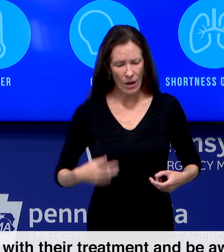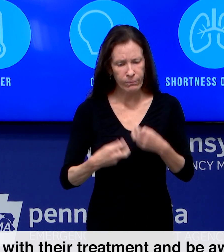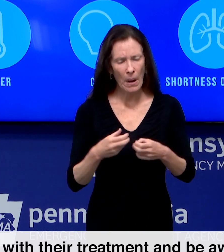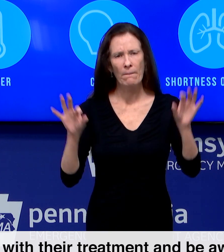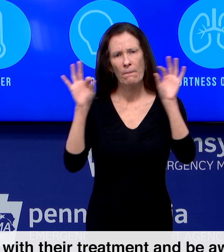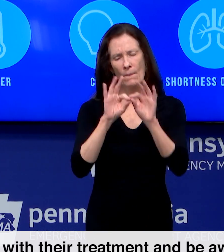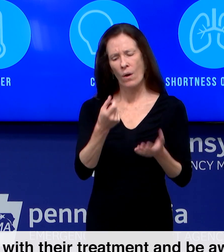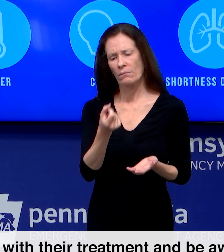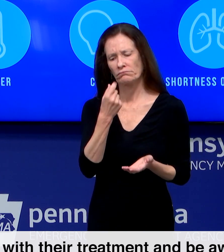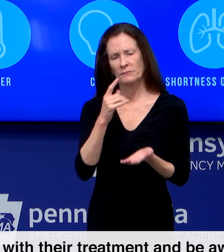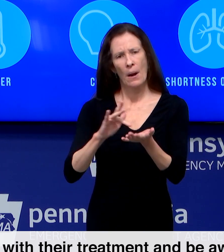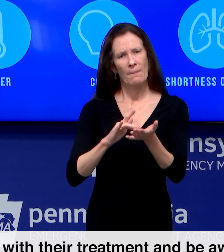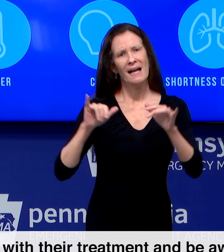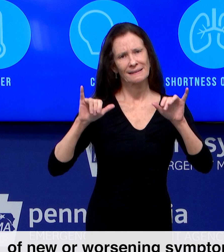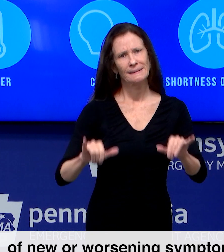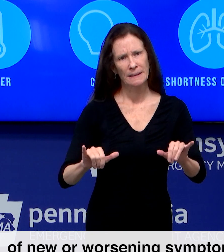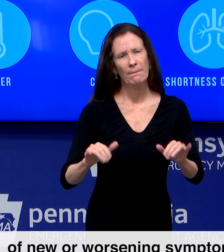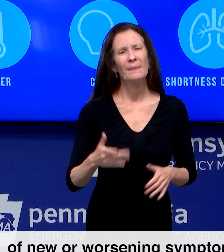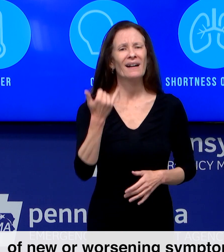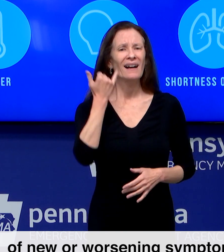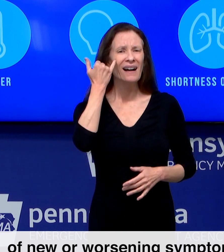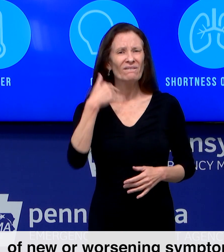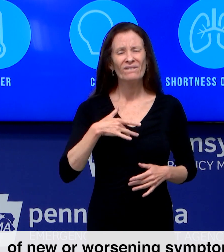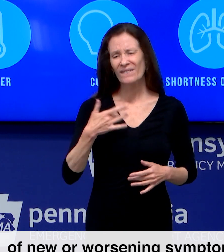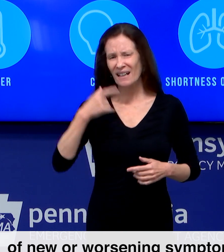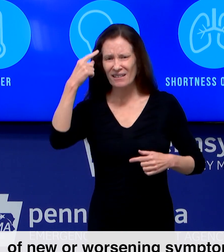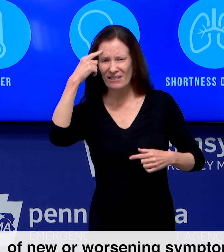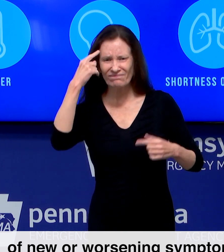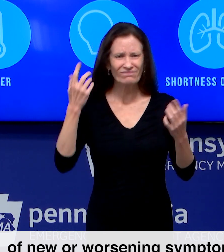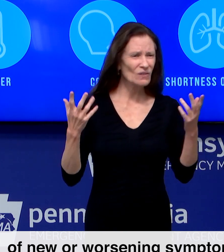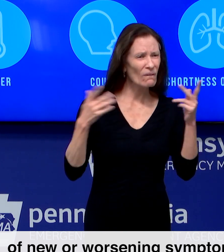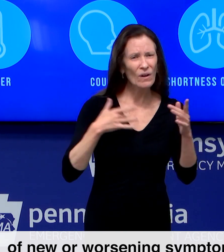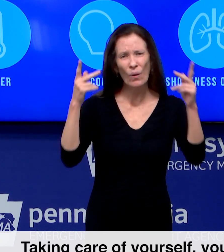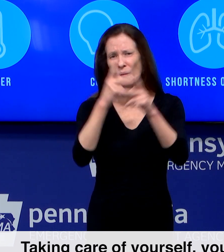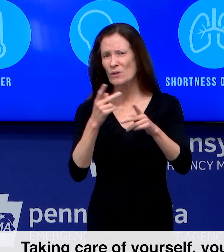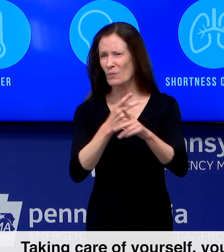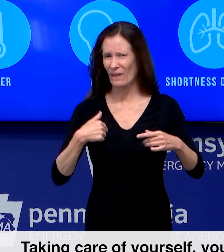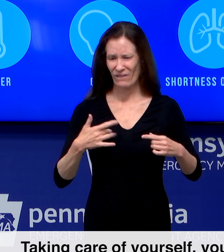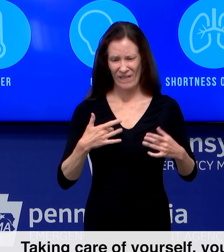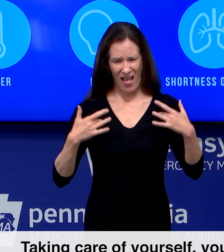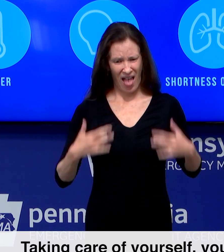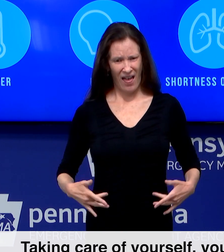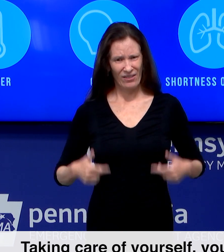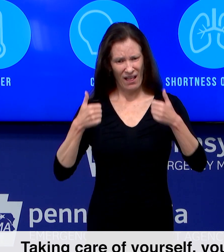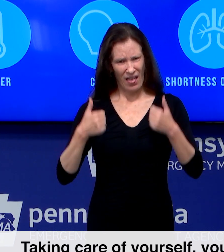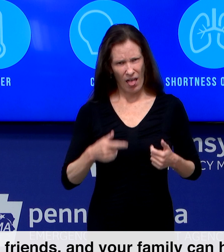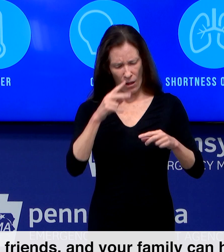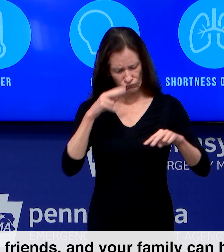with their treatment and be aware of new or worsening symptoms. Taking care of yourself, your friends, and